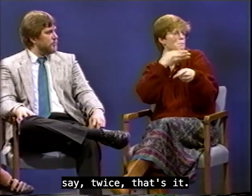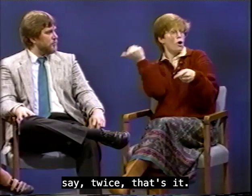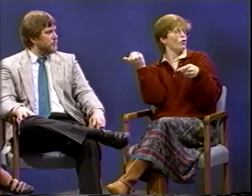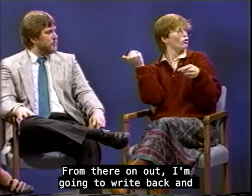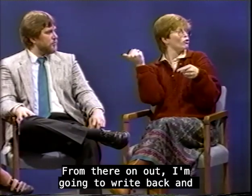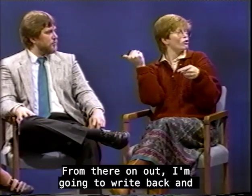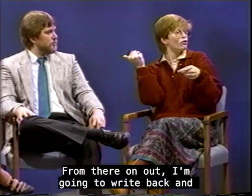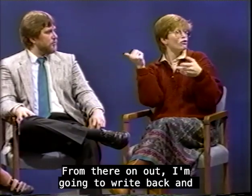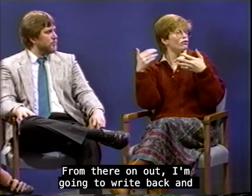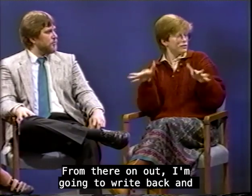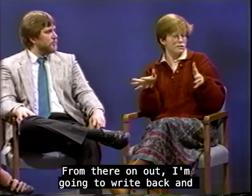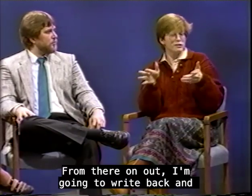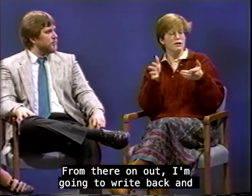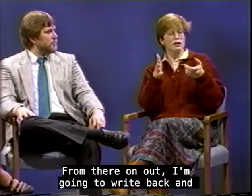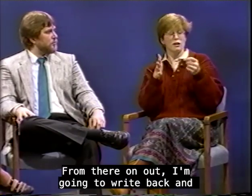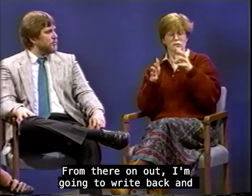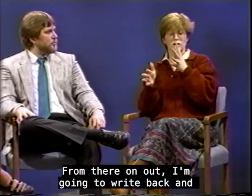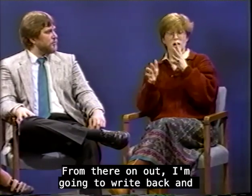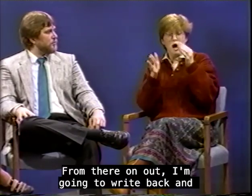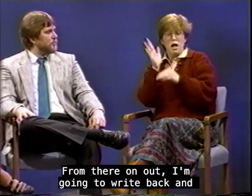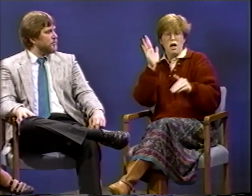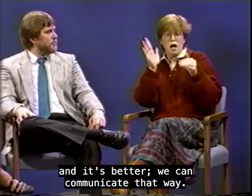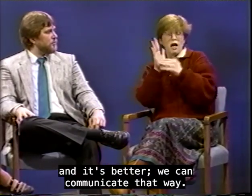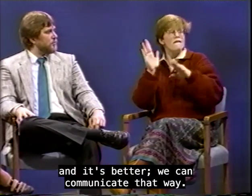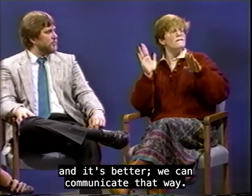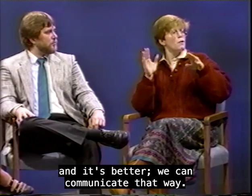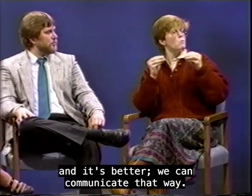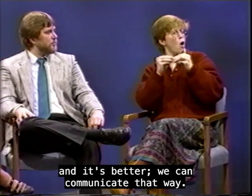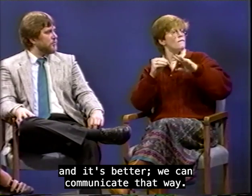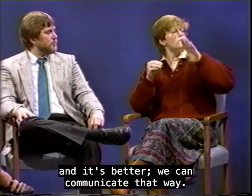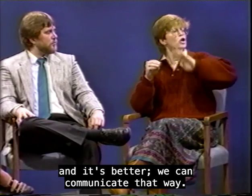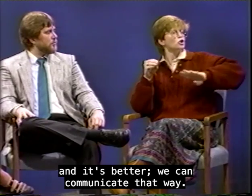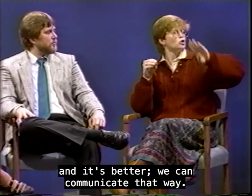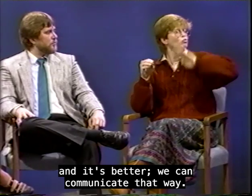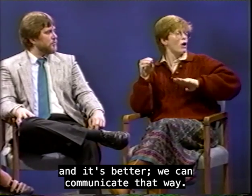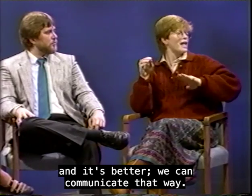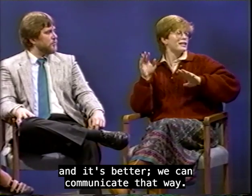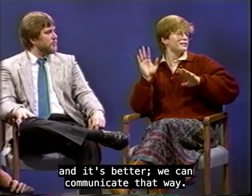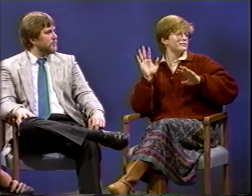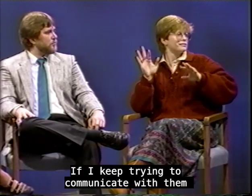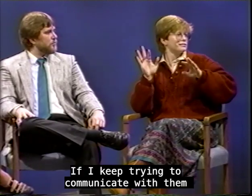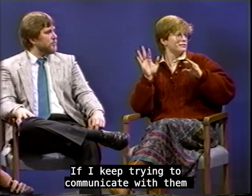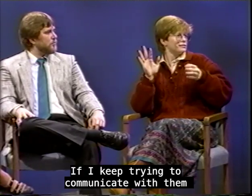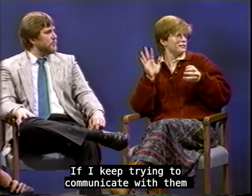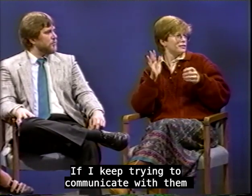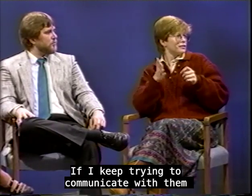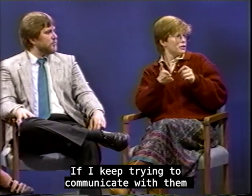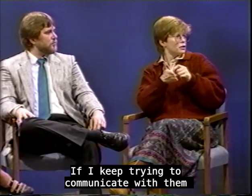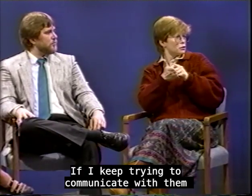it. From there on out, I'm going to write back and forth. And it's better. We can communicate that way. If I keep trying to communicate with them